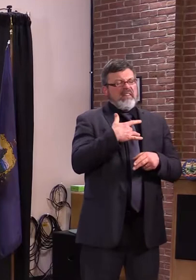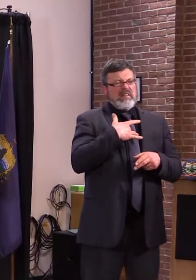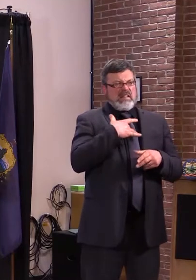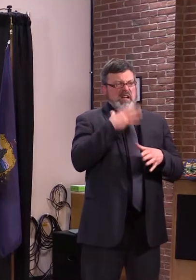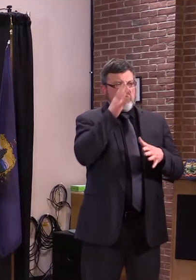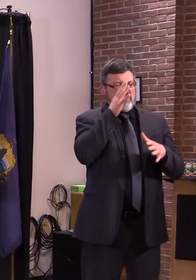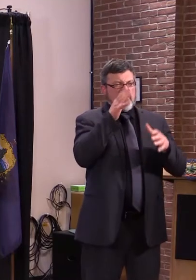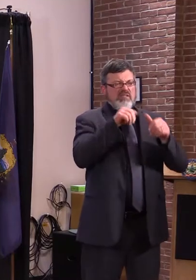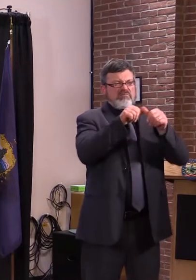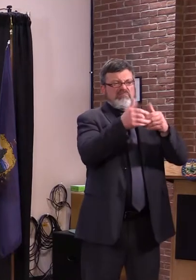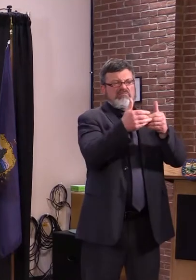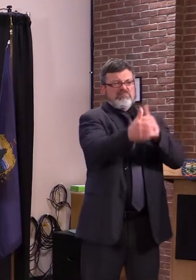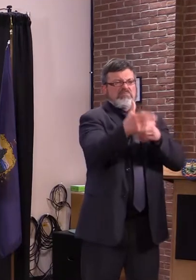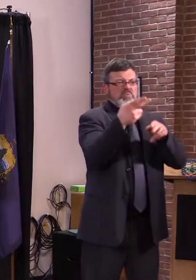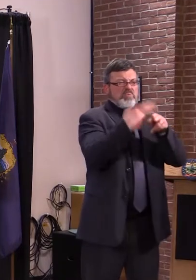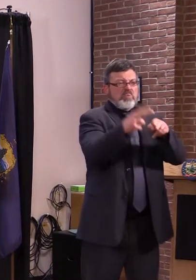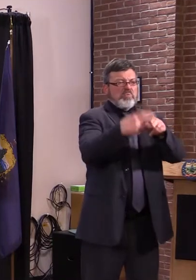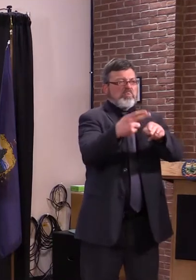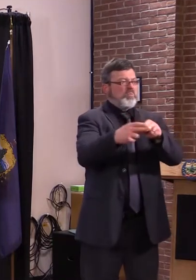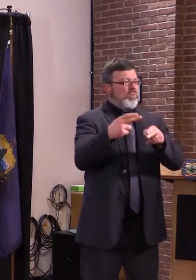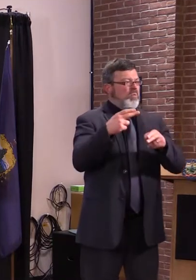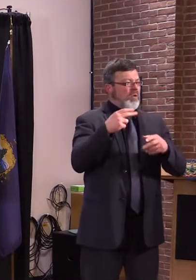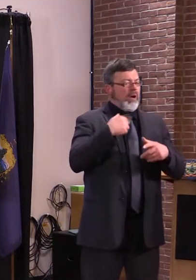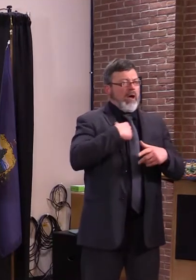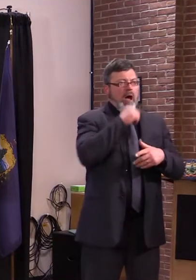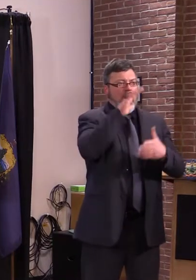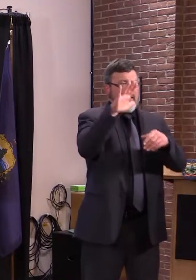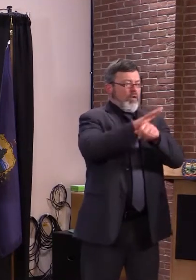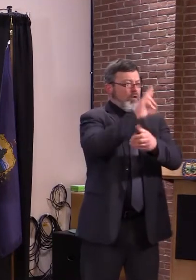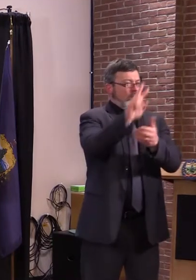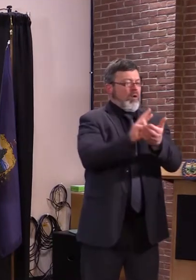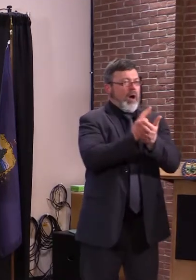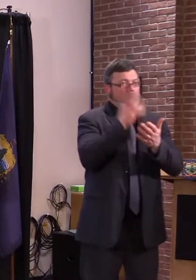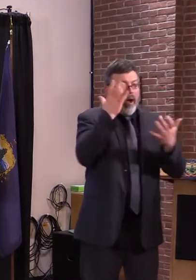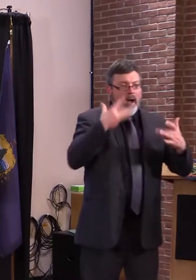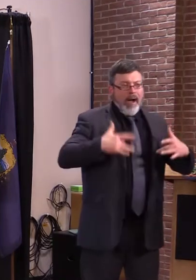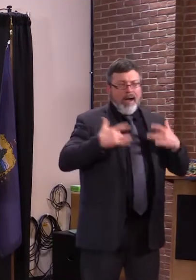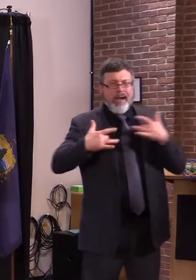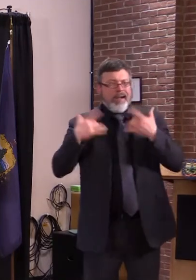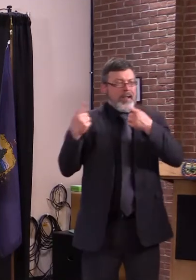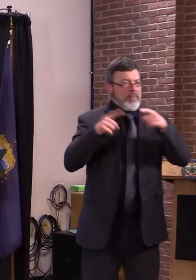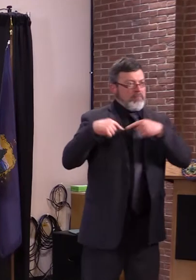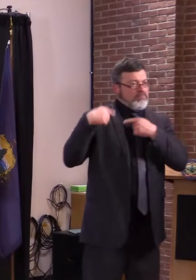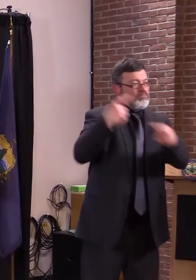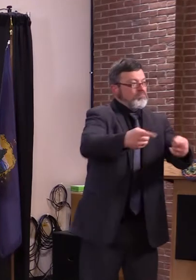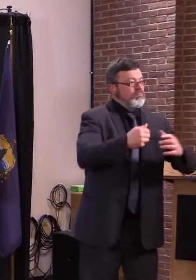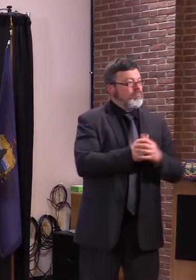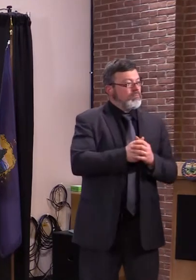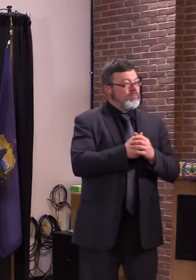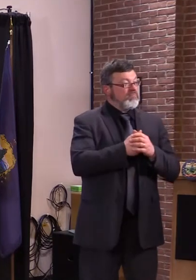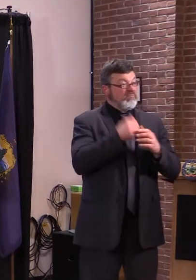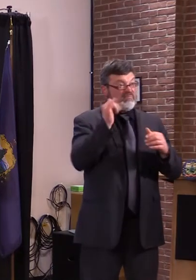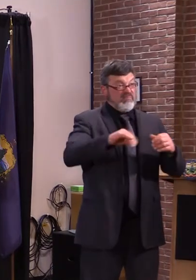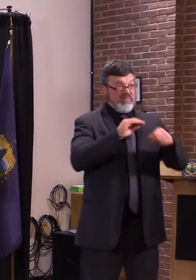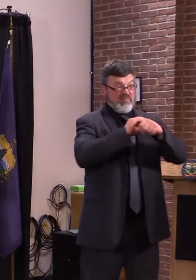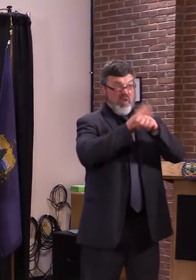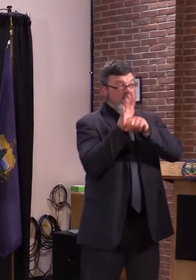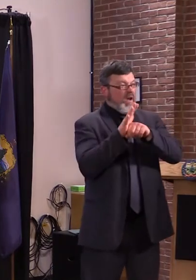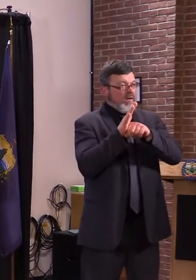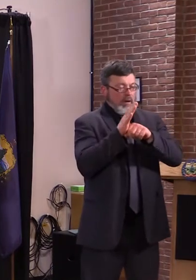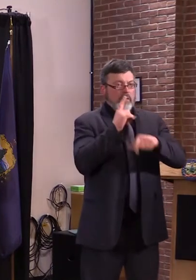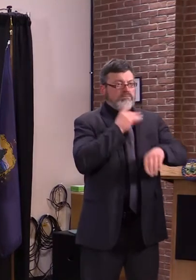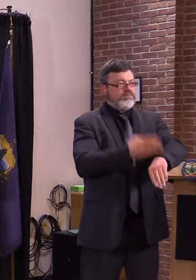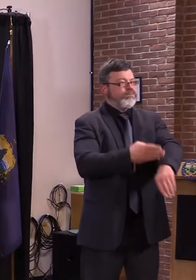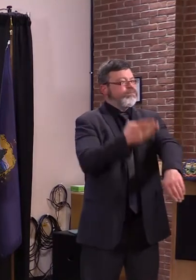events. On the COVID front, things continue to move in the right direction, with hospitalizations continuing to